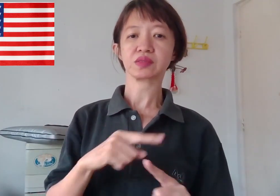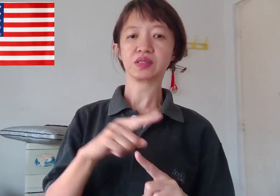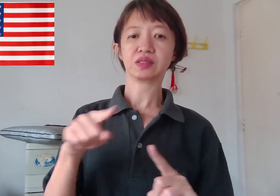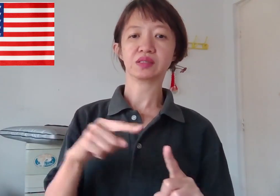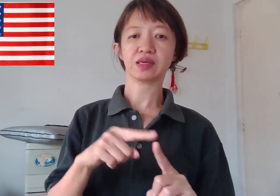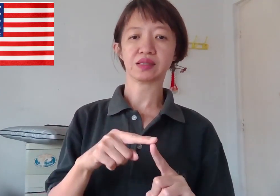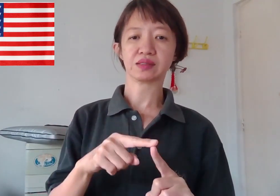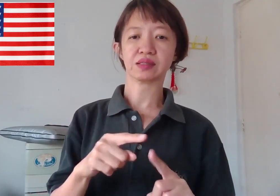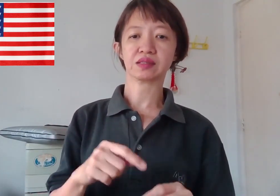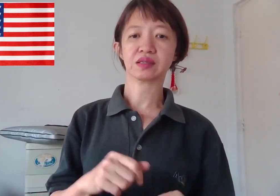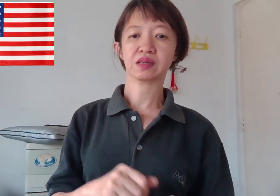in ASL.